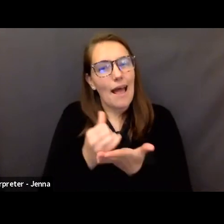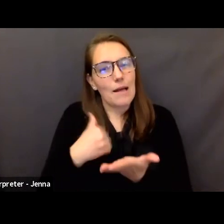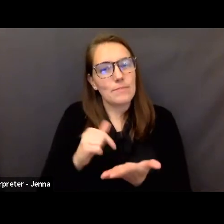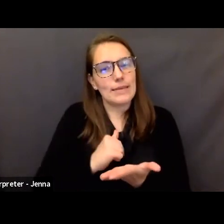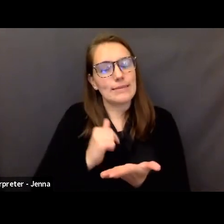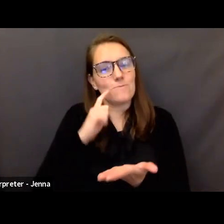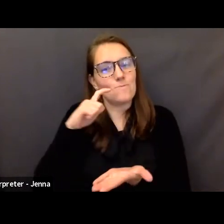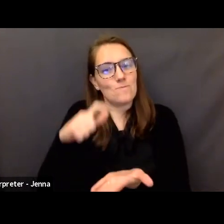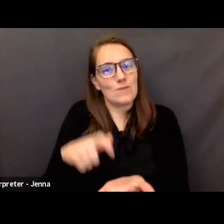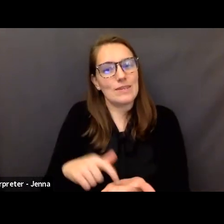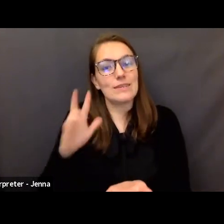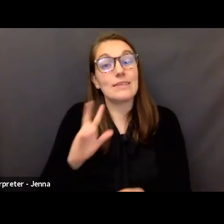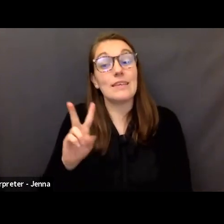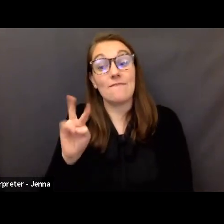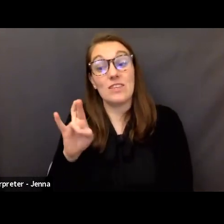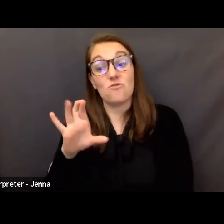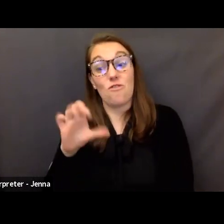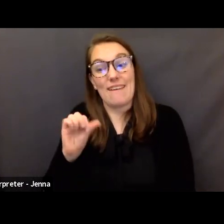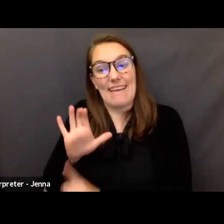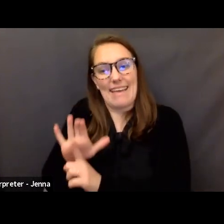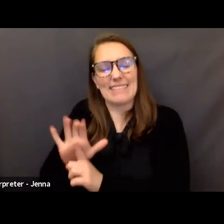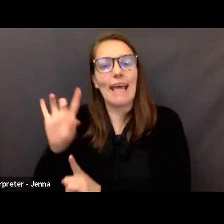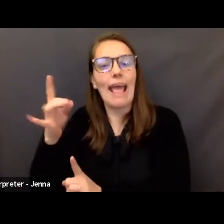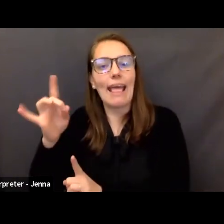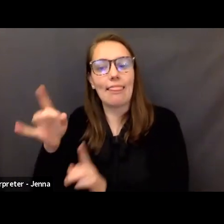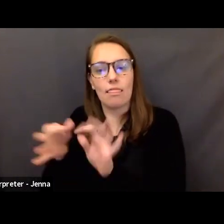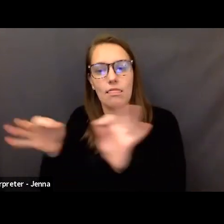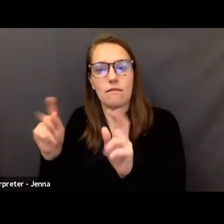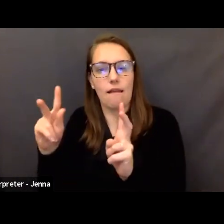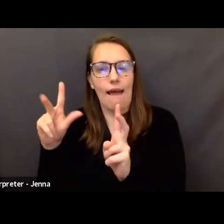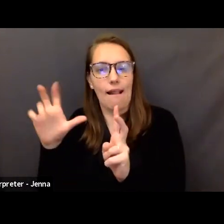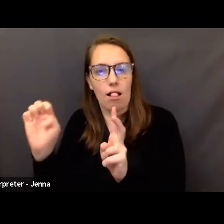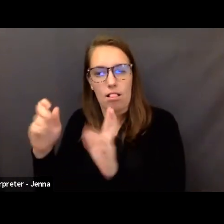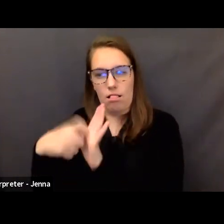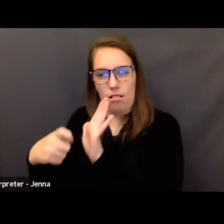of Vitoria's De Indies. And I'll talk about that towards the end.